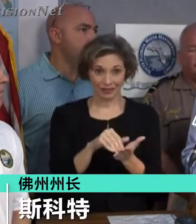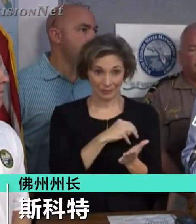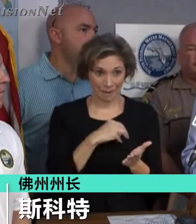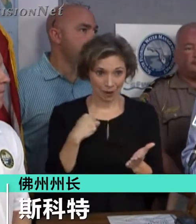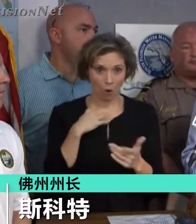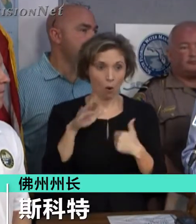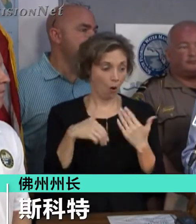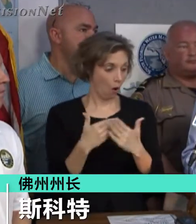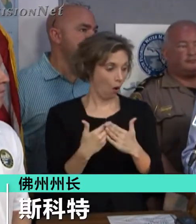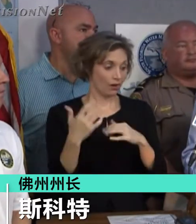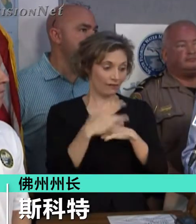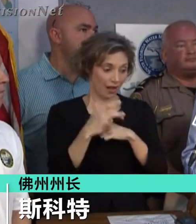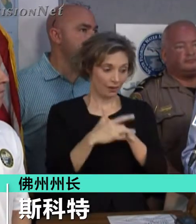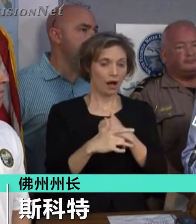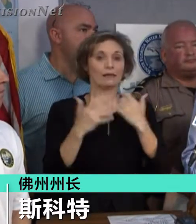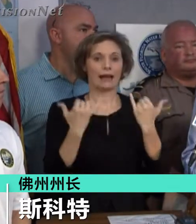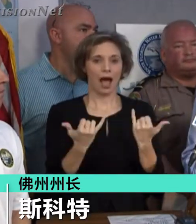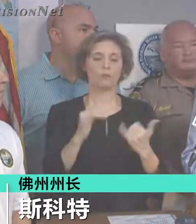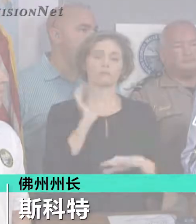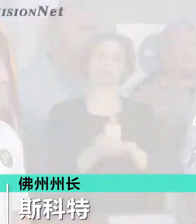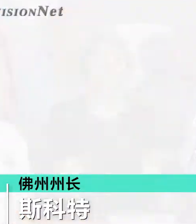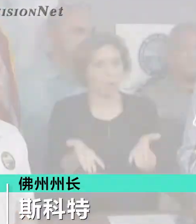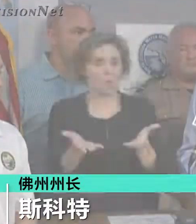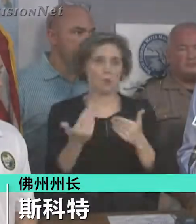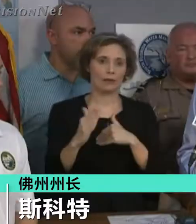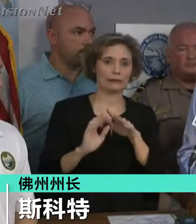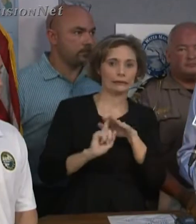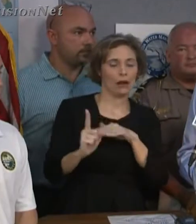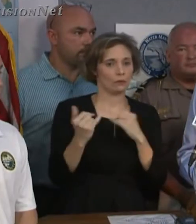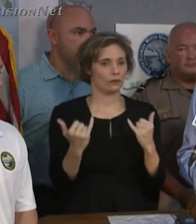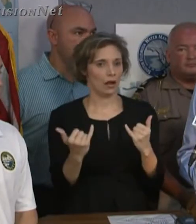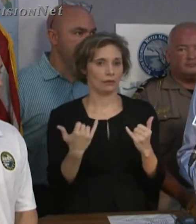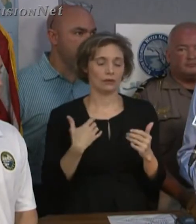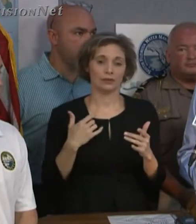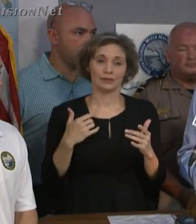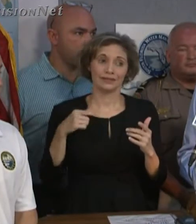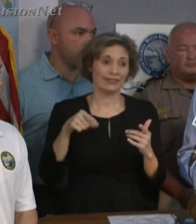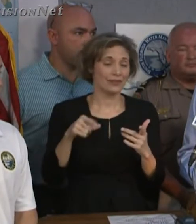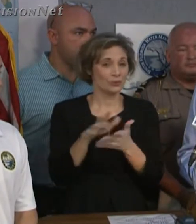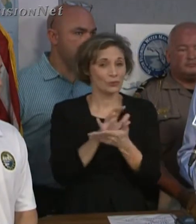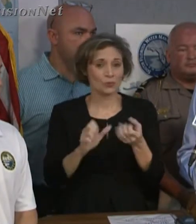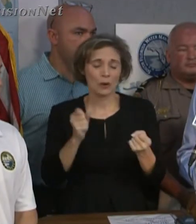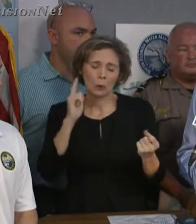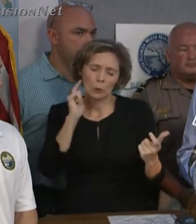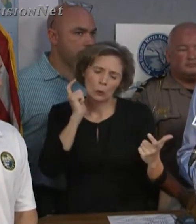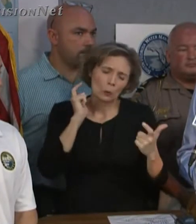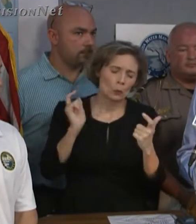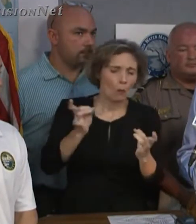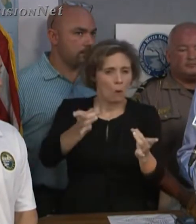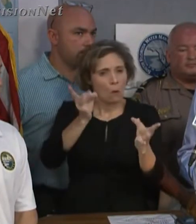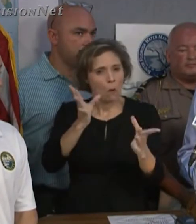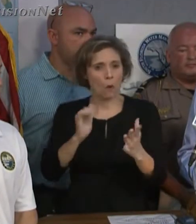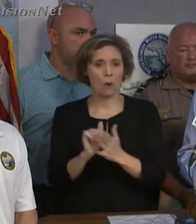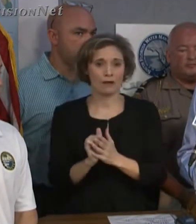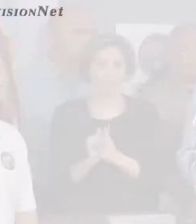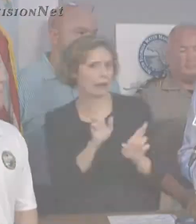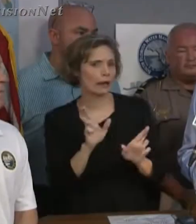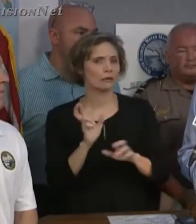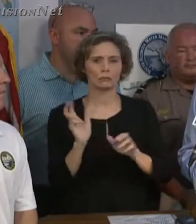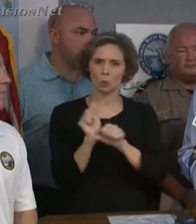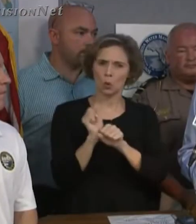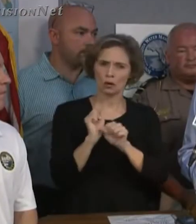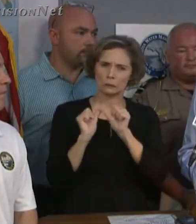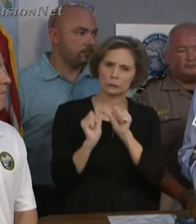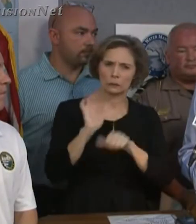All available members of our National Guard are now activated. This is a catastrophic storm that our state has never seen.